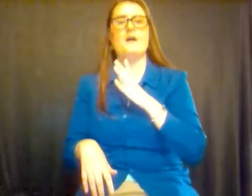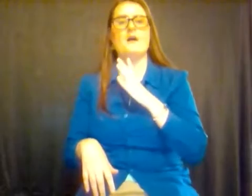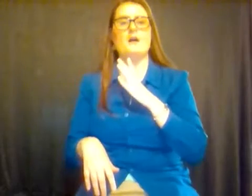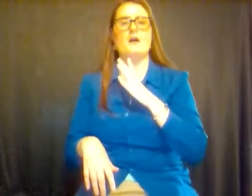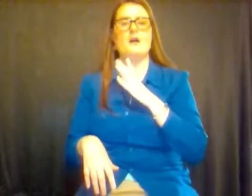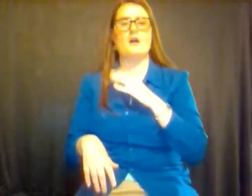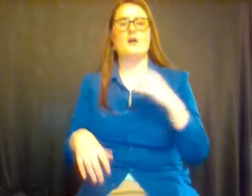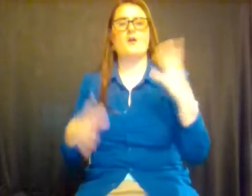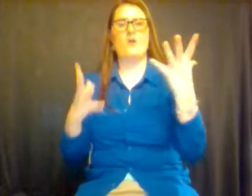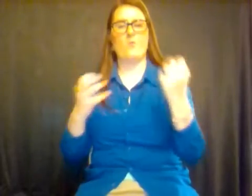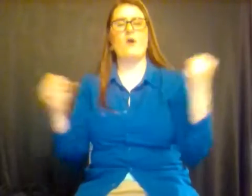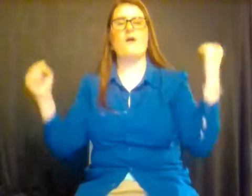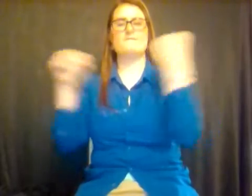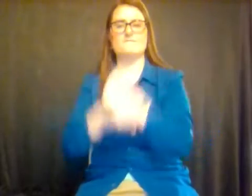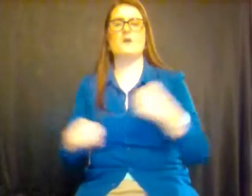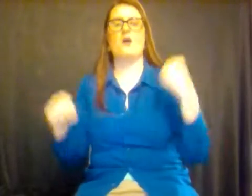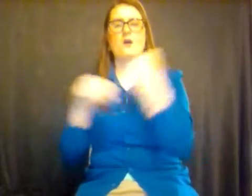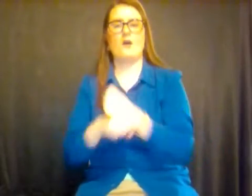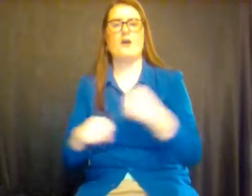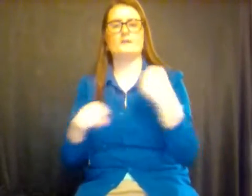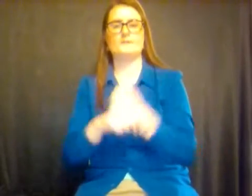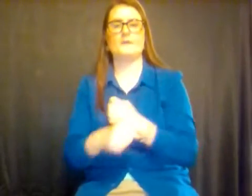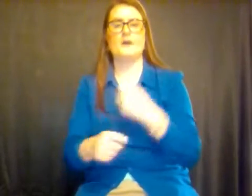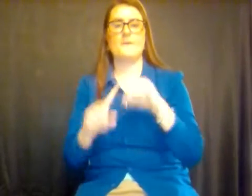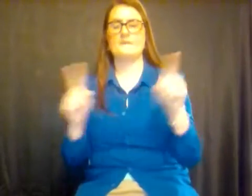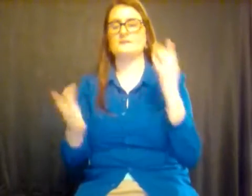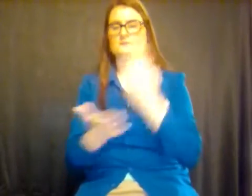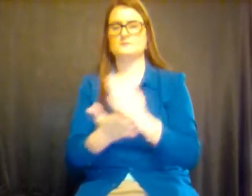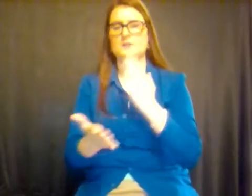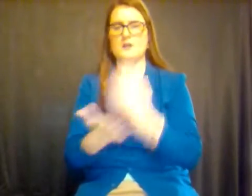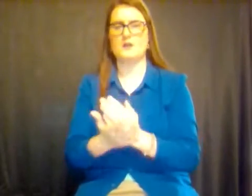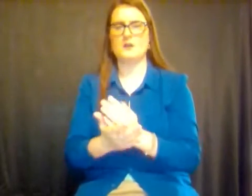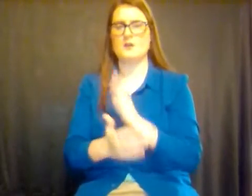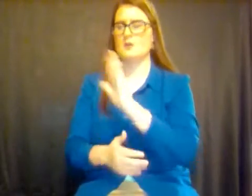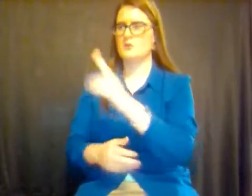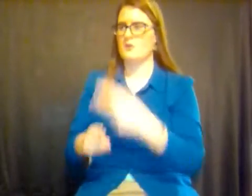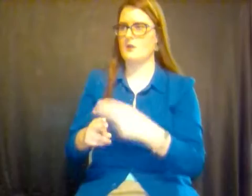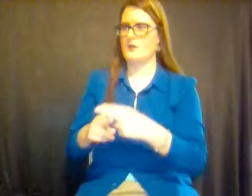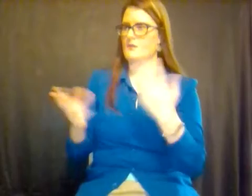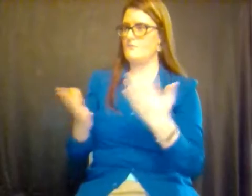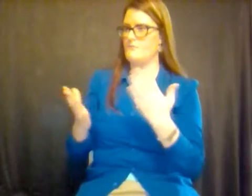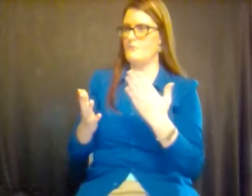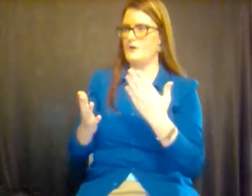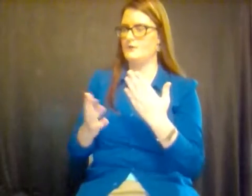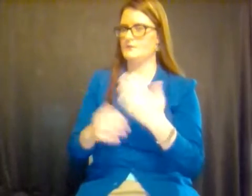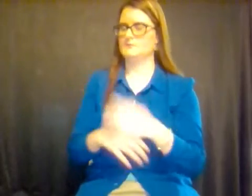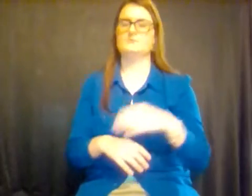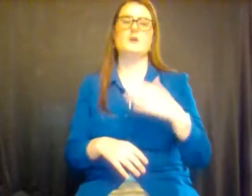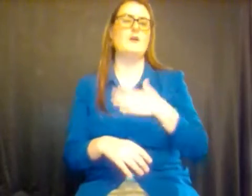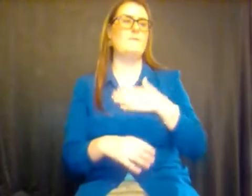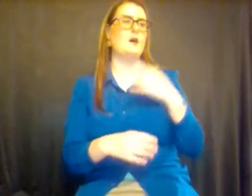asked. "My name is Jacob." "Now you will have a new name," the man told him. "You will be called